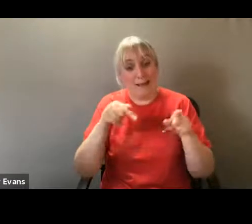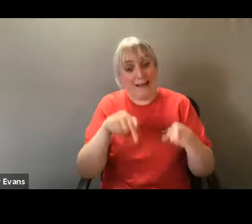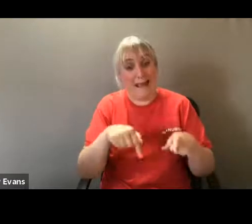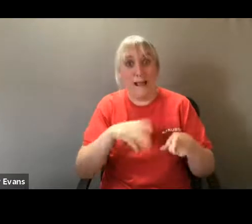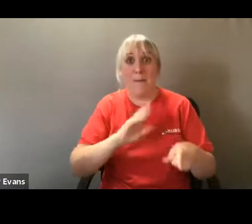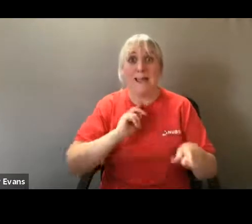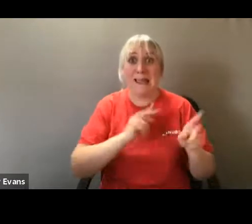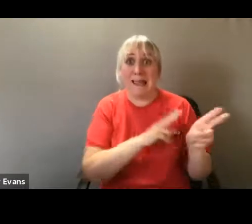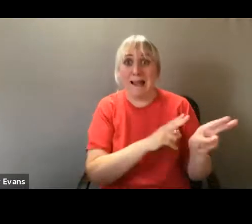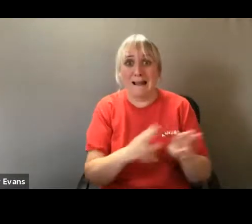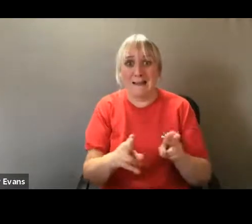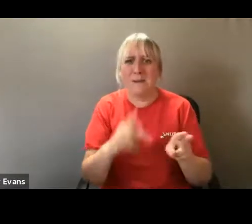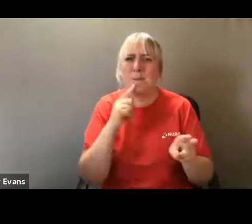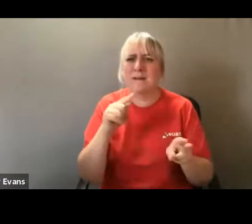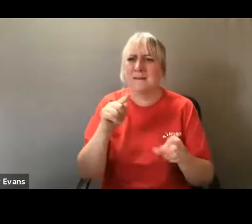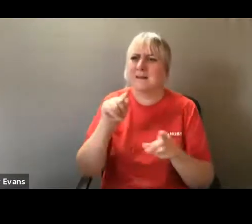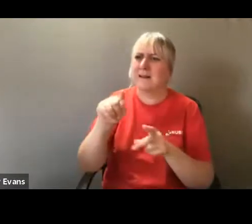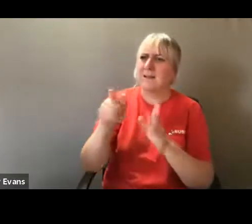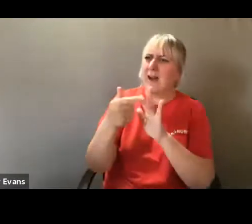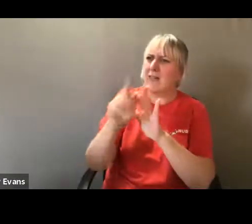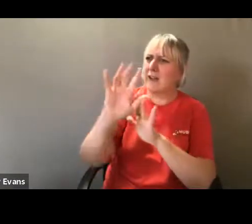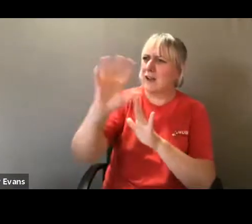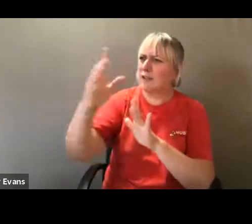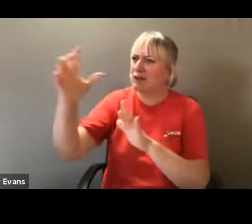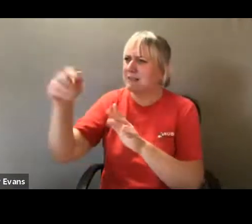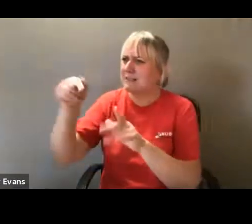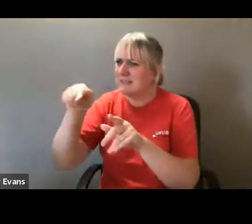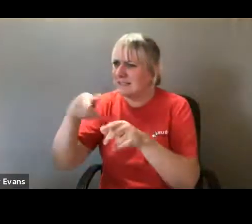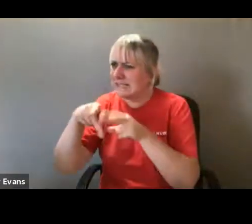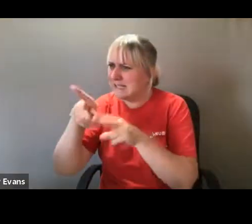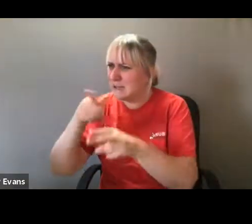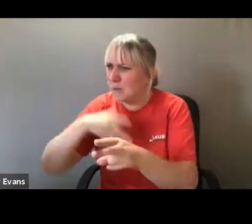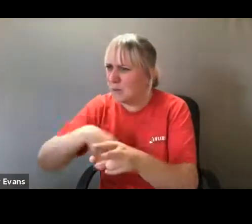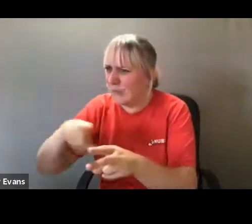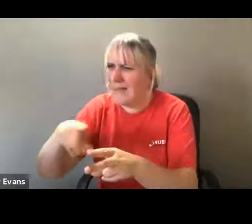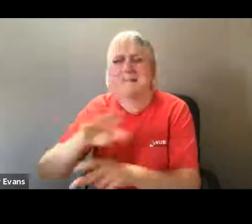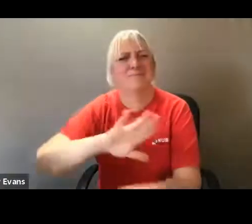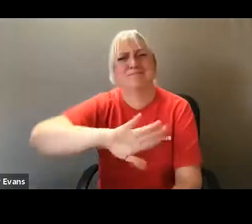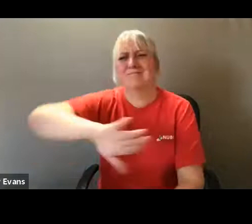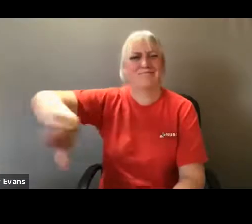still not the system we want, and the social model helps us to move away from that.